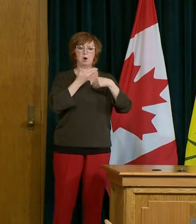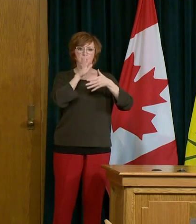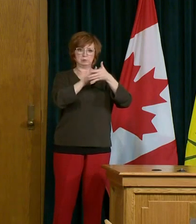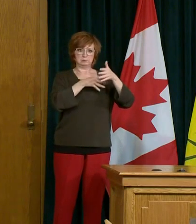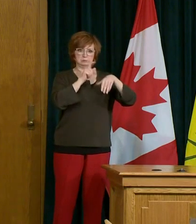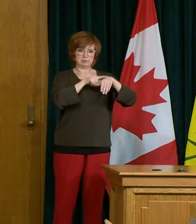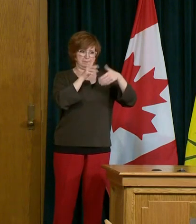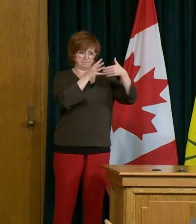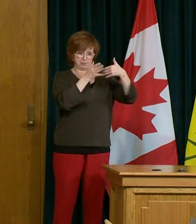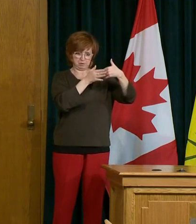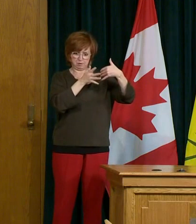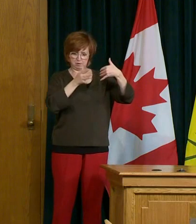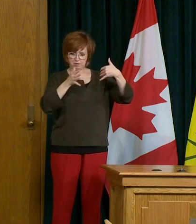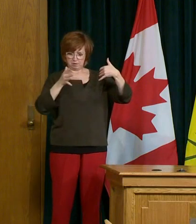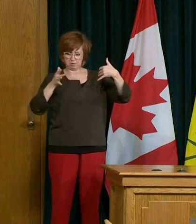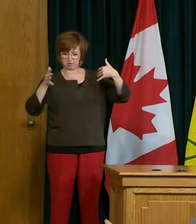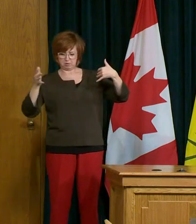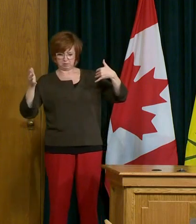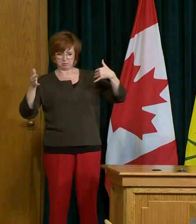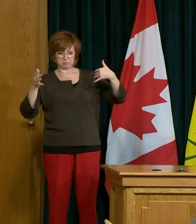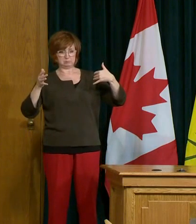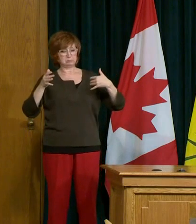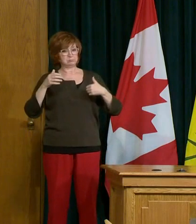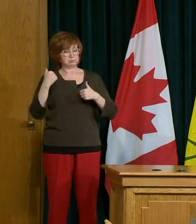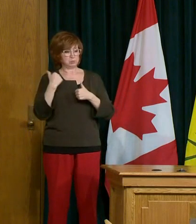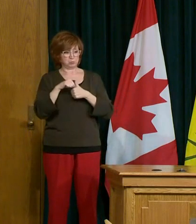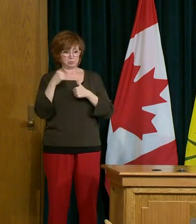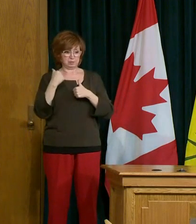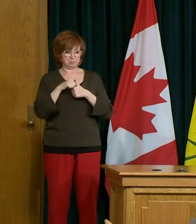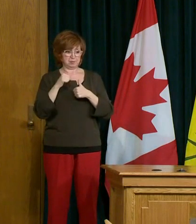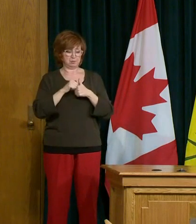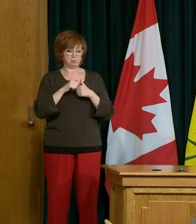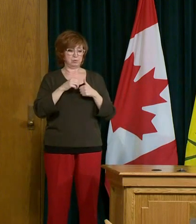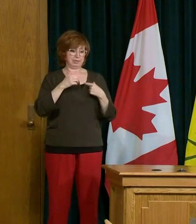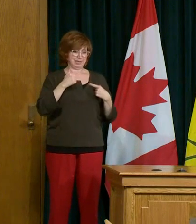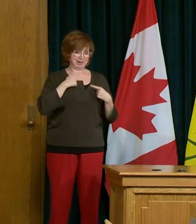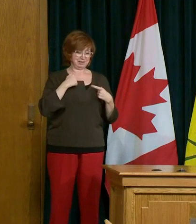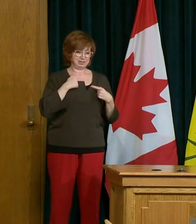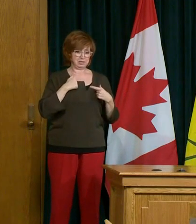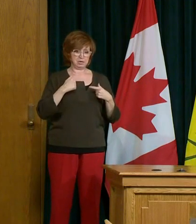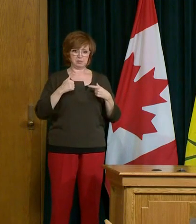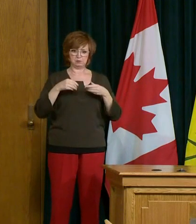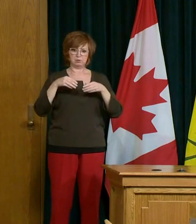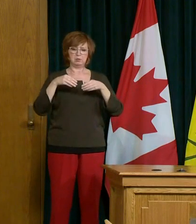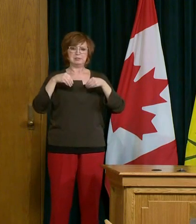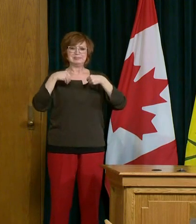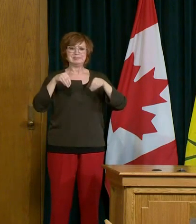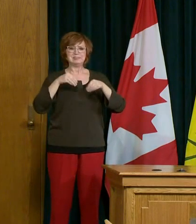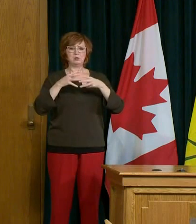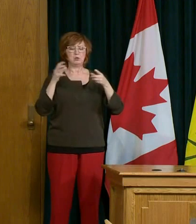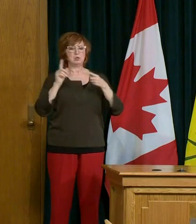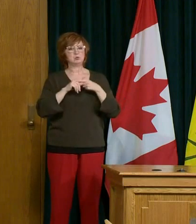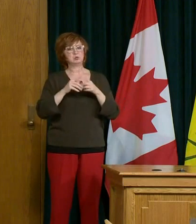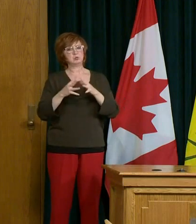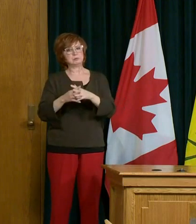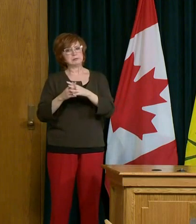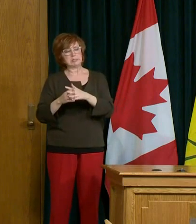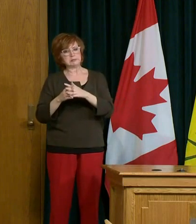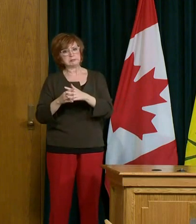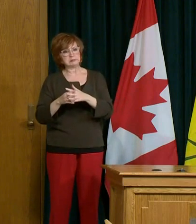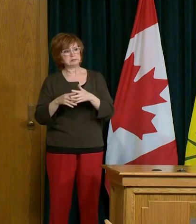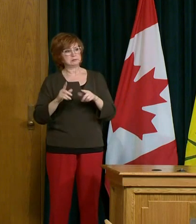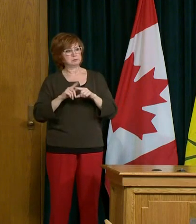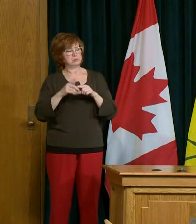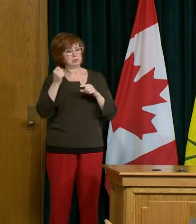In particular, the Canadian economy is very integrated with our largest trading partner, which is the United States of America. Now, that border, for all intents and